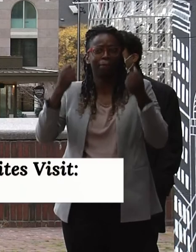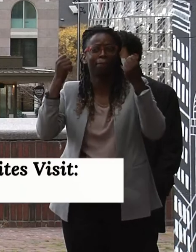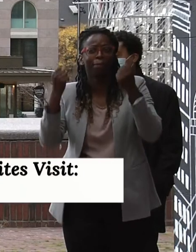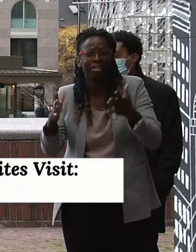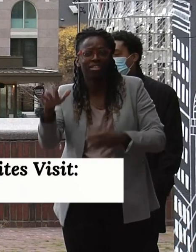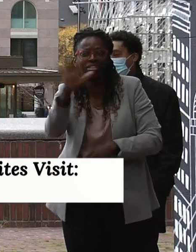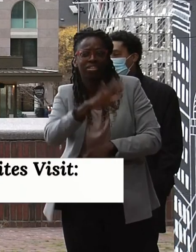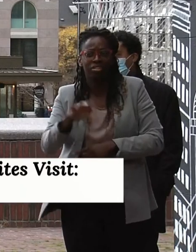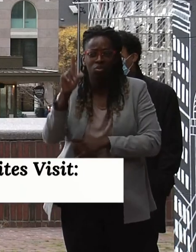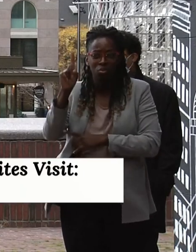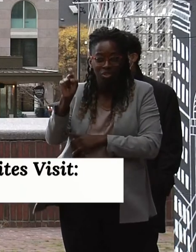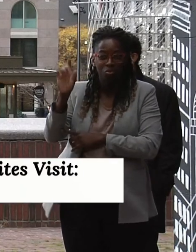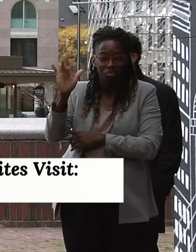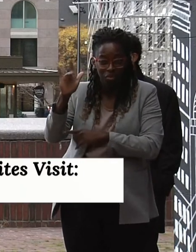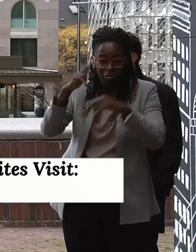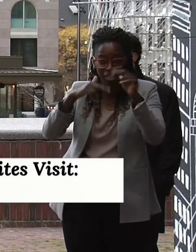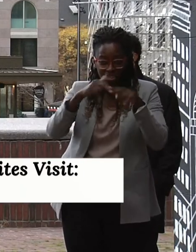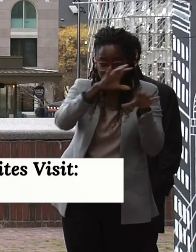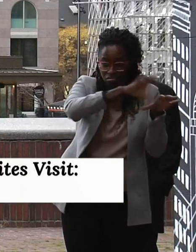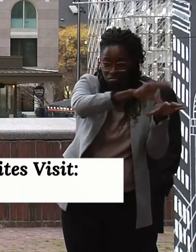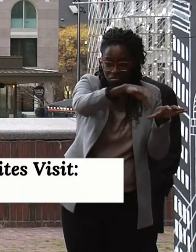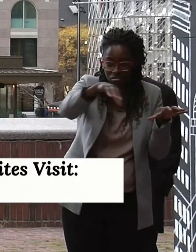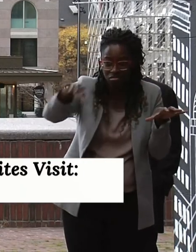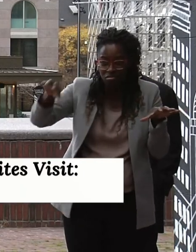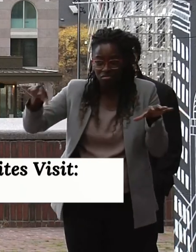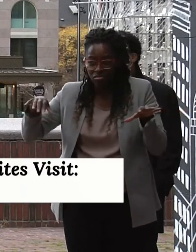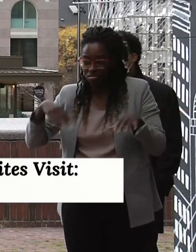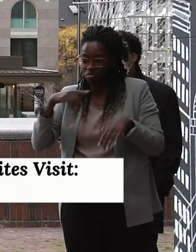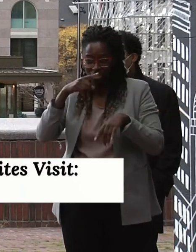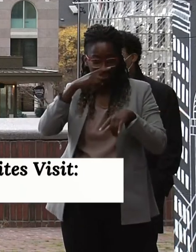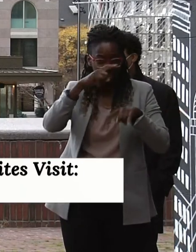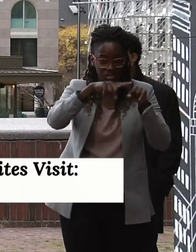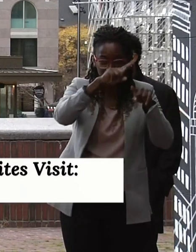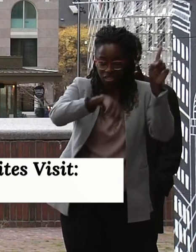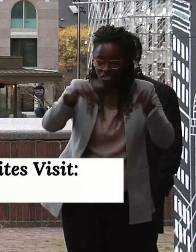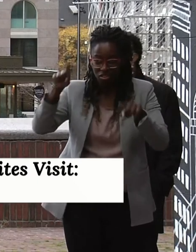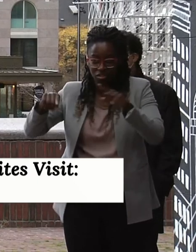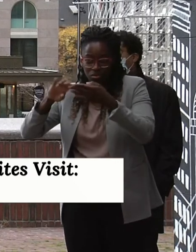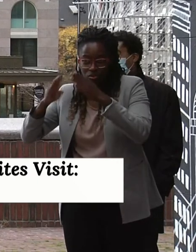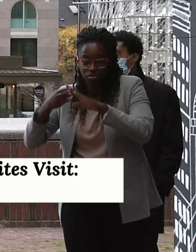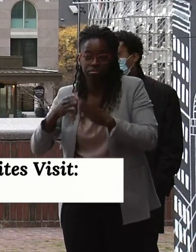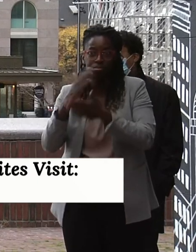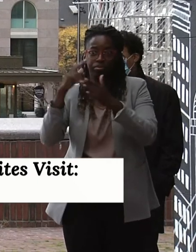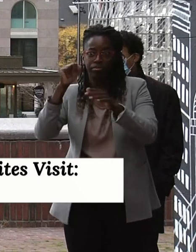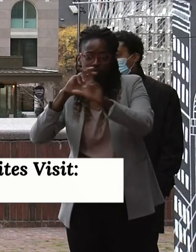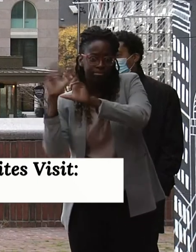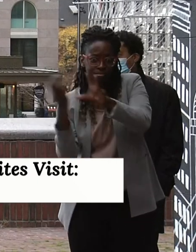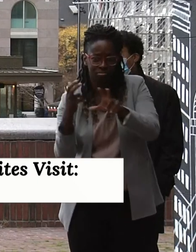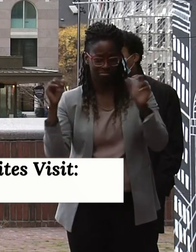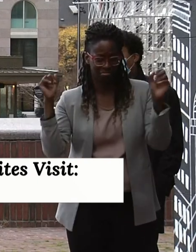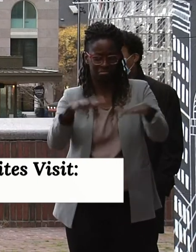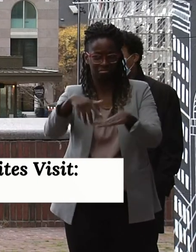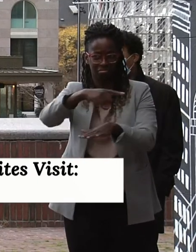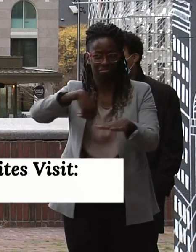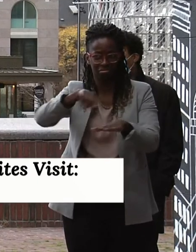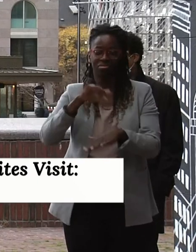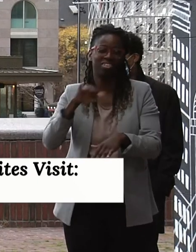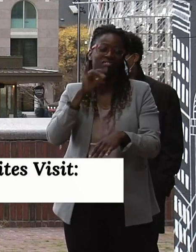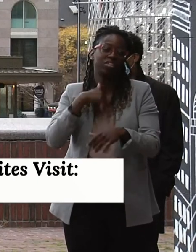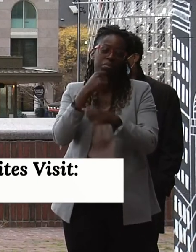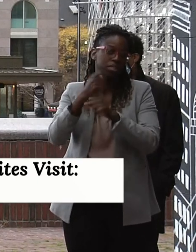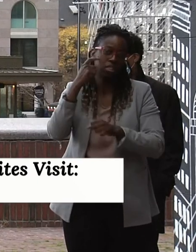transportation needs, and we're busing kids from different neighborhoods. And right now, it just doesn't make sense. I also had a conversation with some charters and parochials last week as